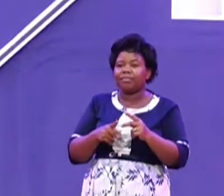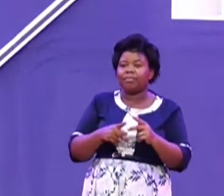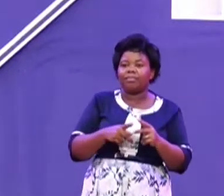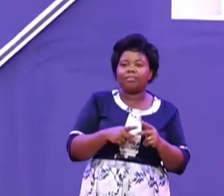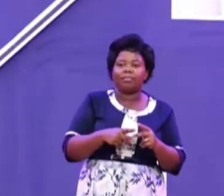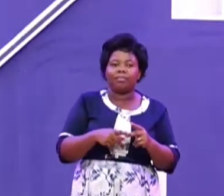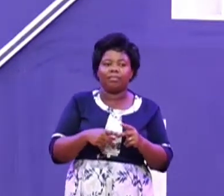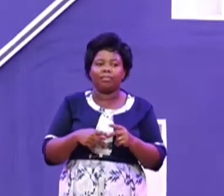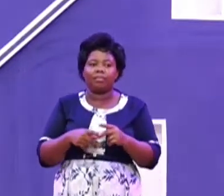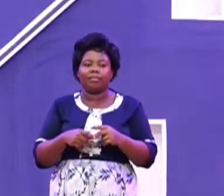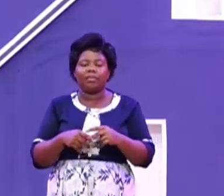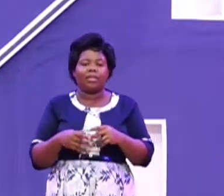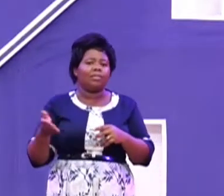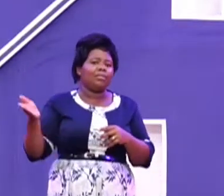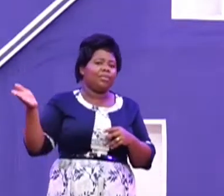people.